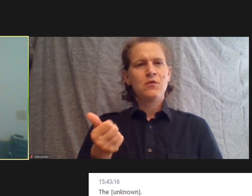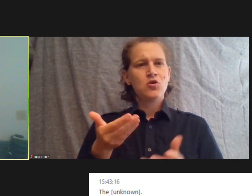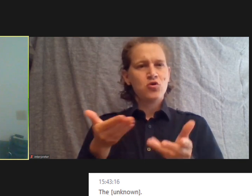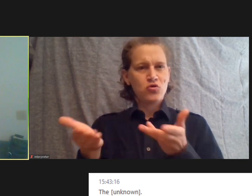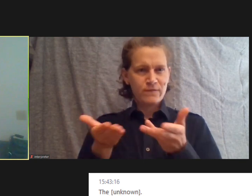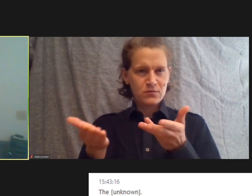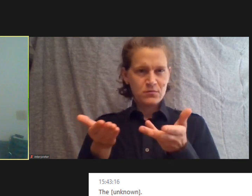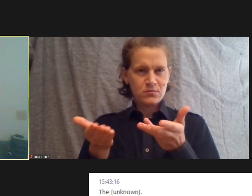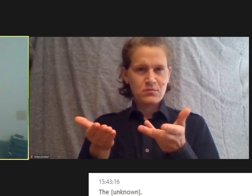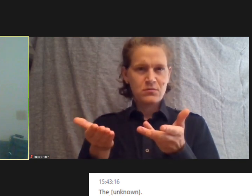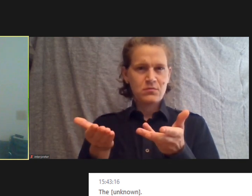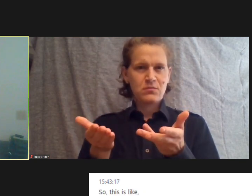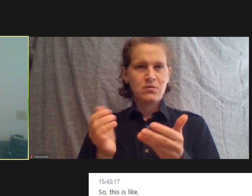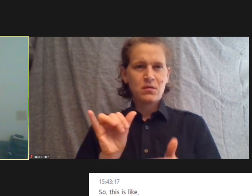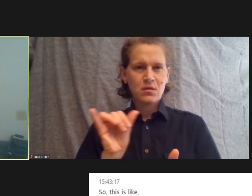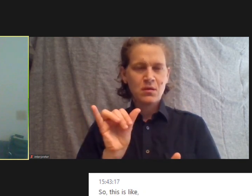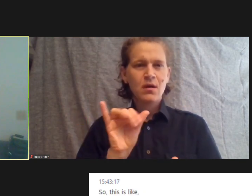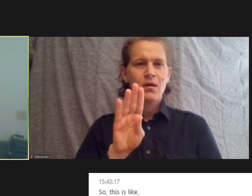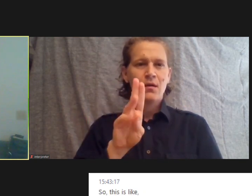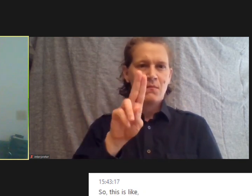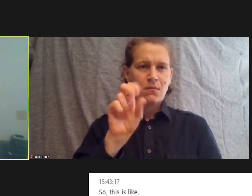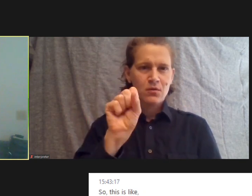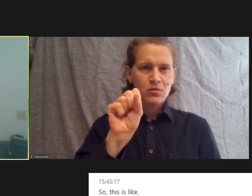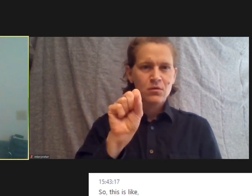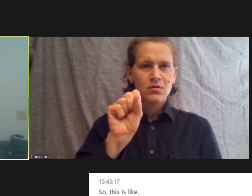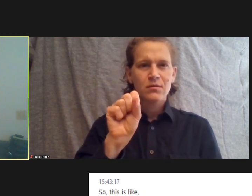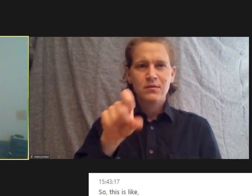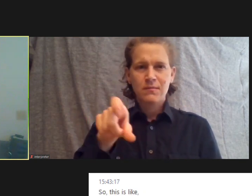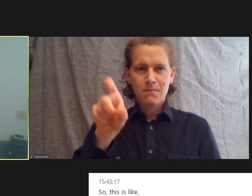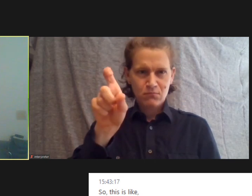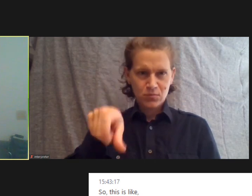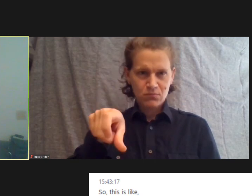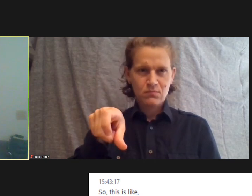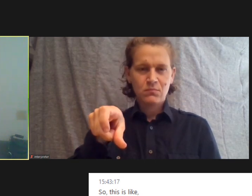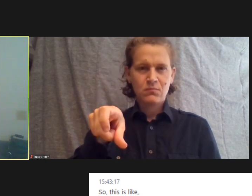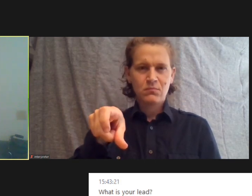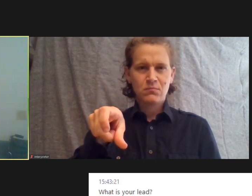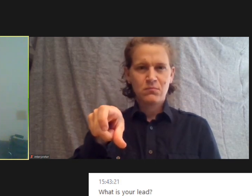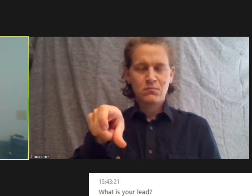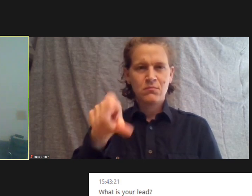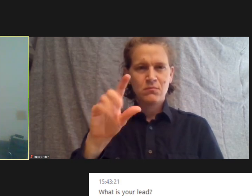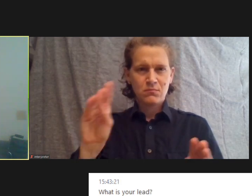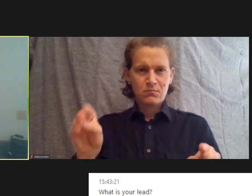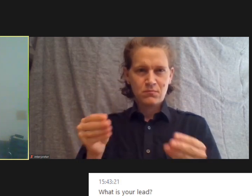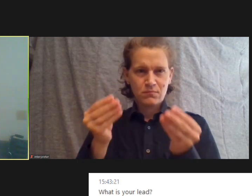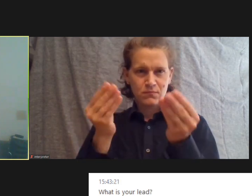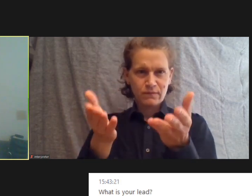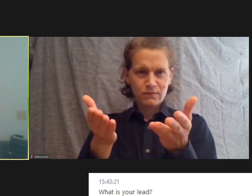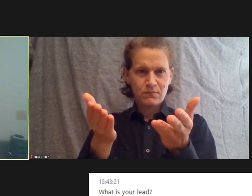like buses need to provide